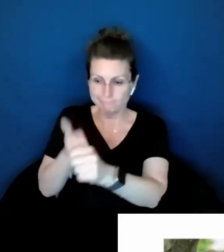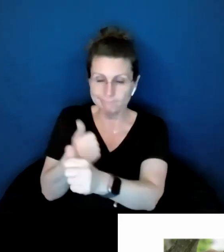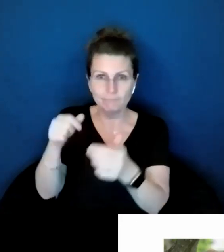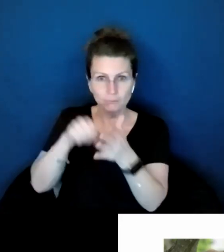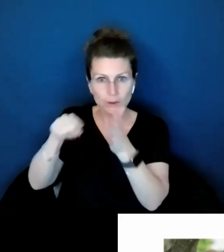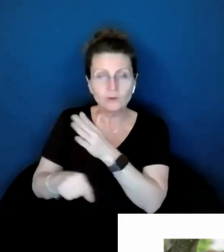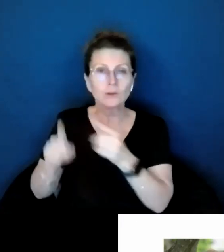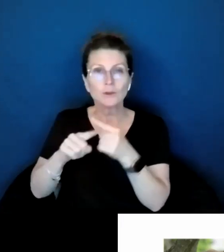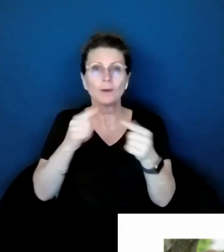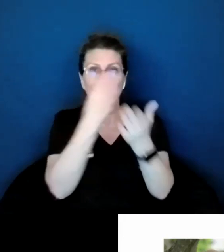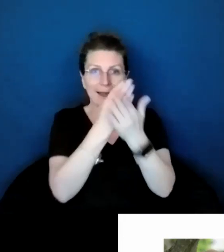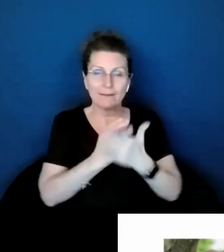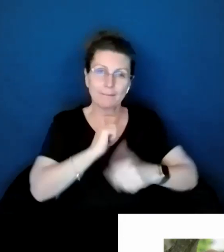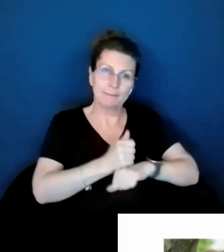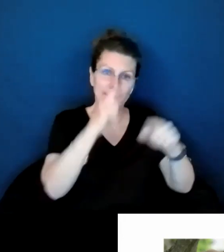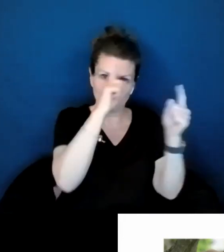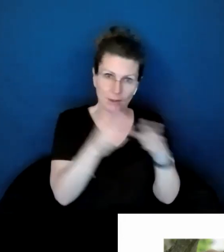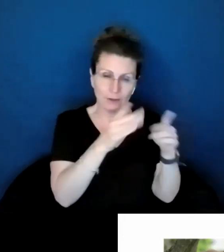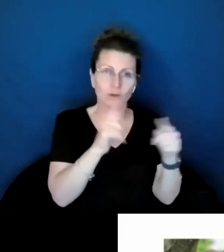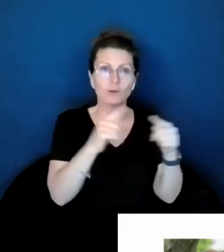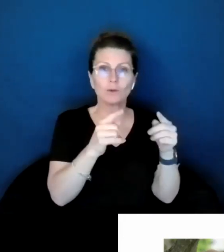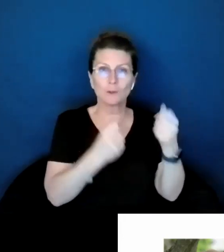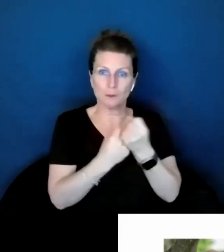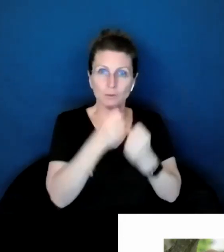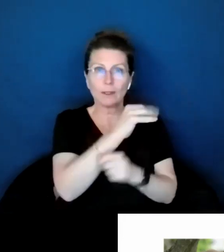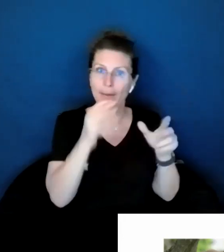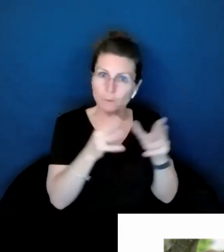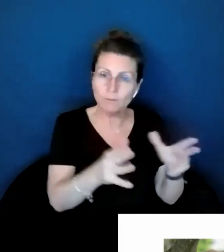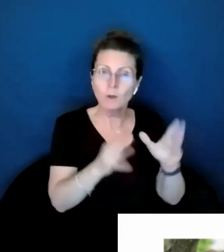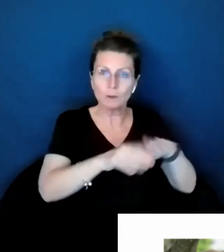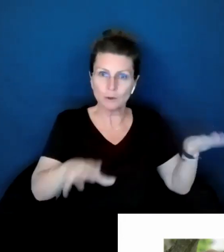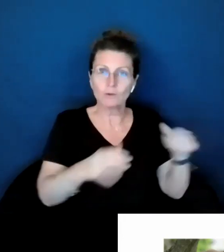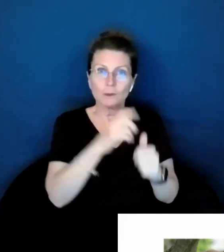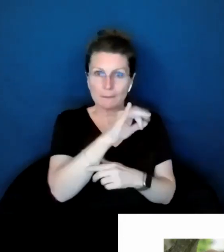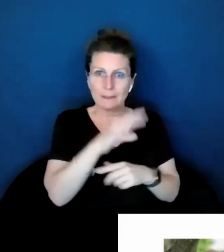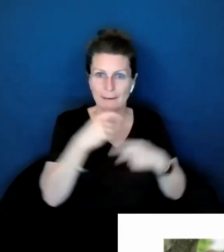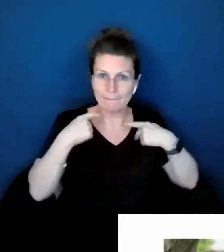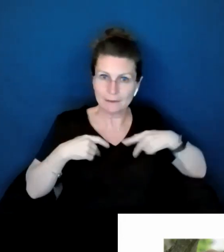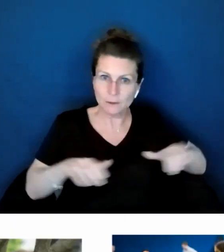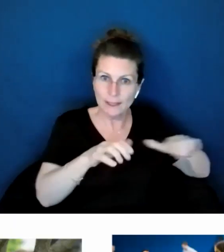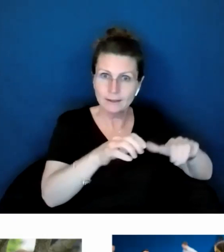evidence-based strategies to support and promote physical activity for children with disabilities. Thank you.